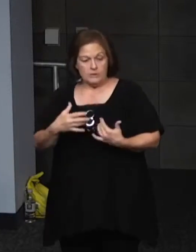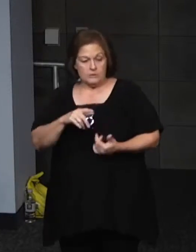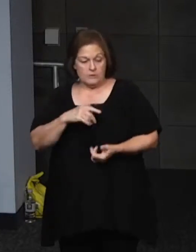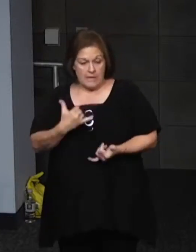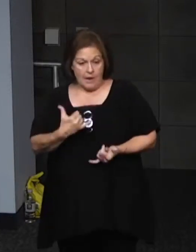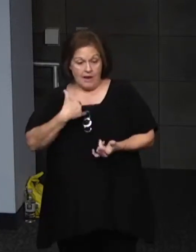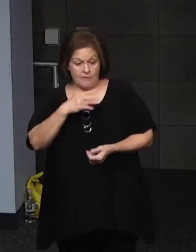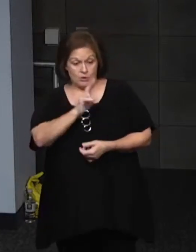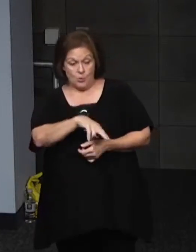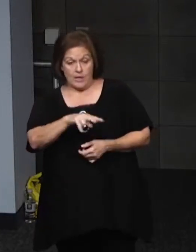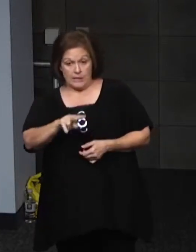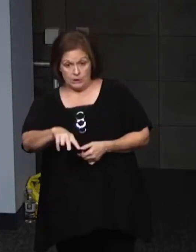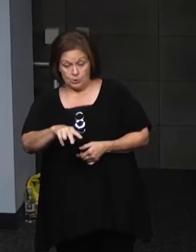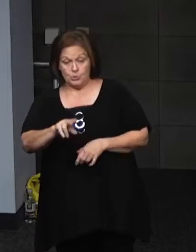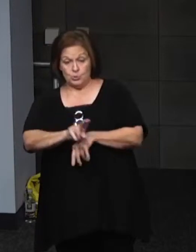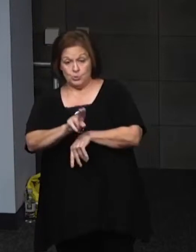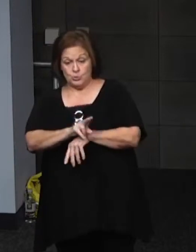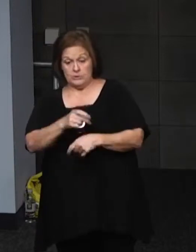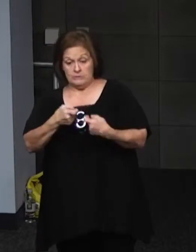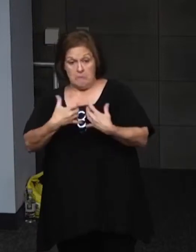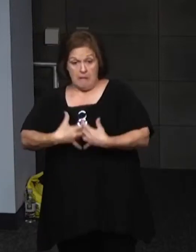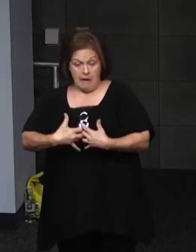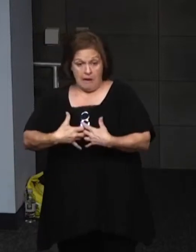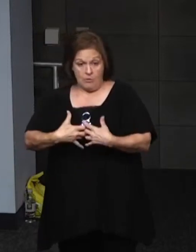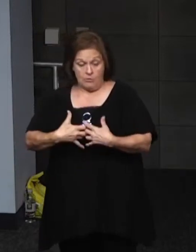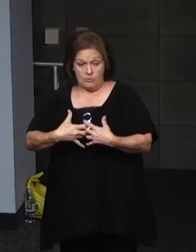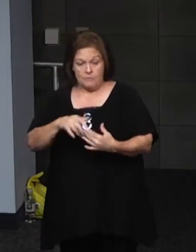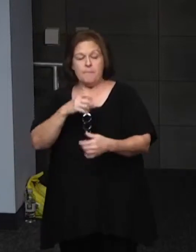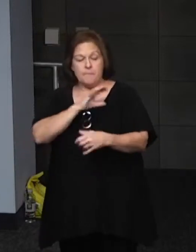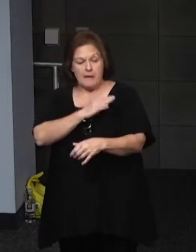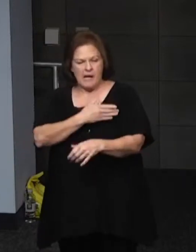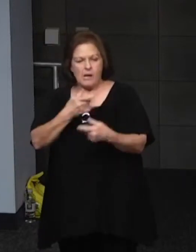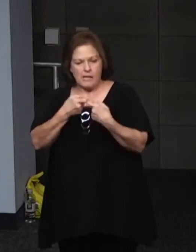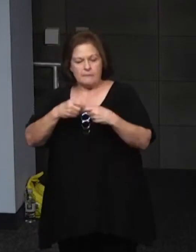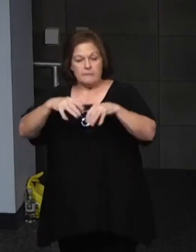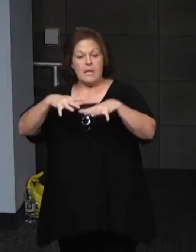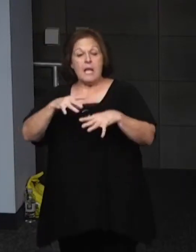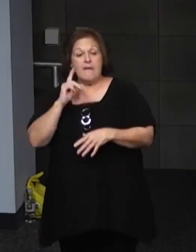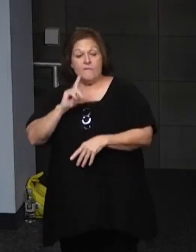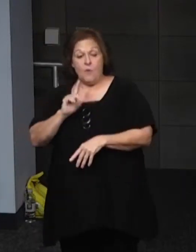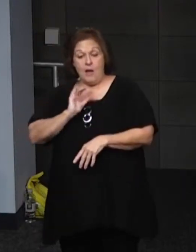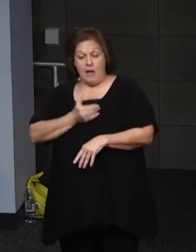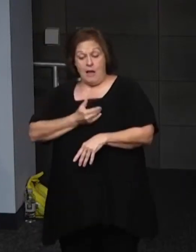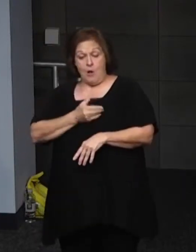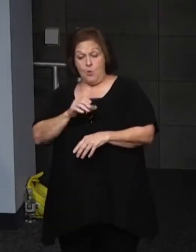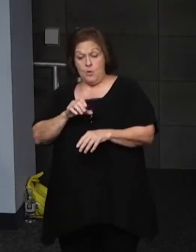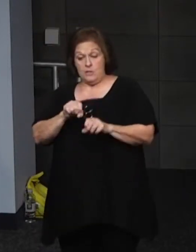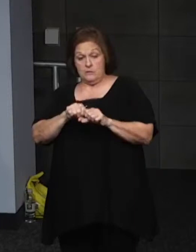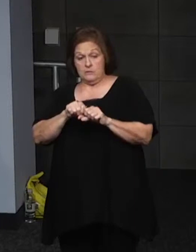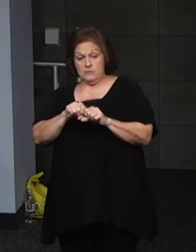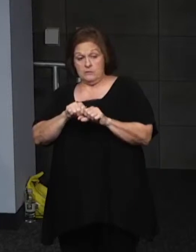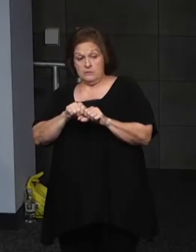lift stations on energy power. So we're up to 30% of our lift stations that have